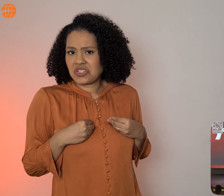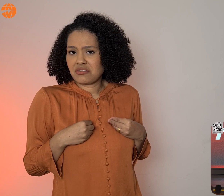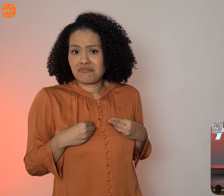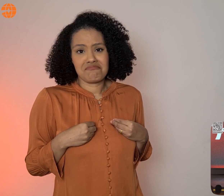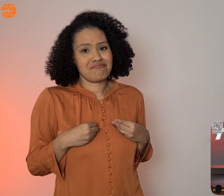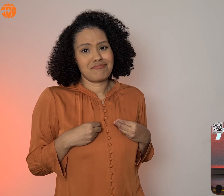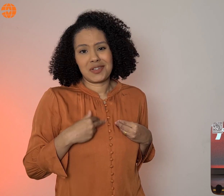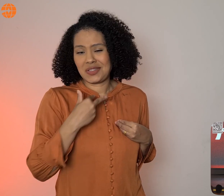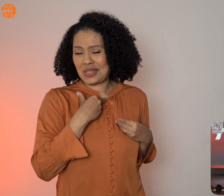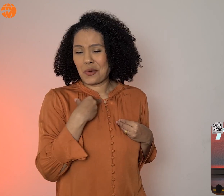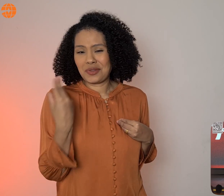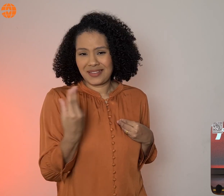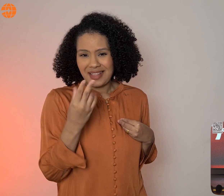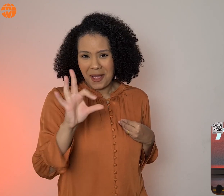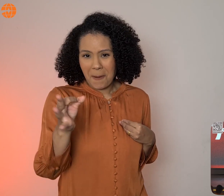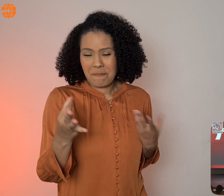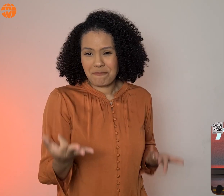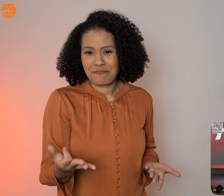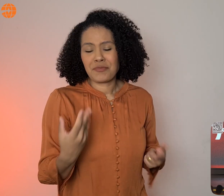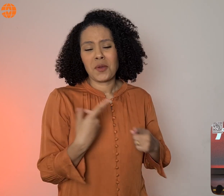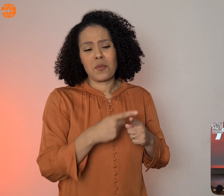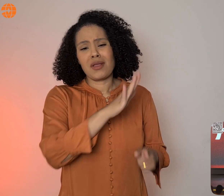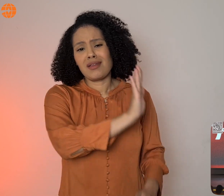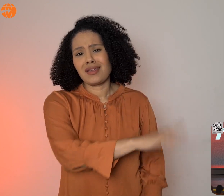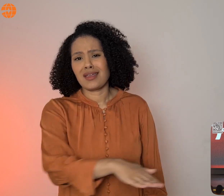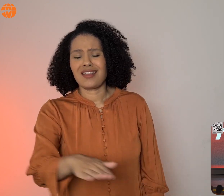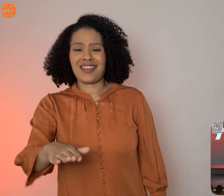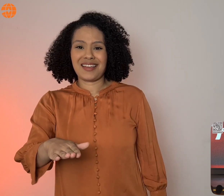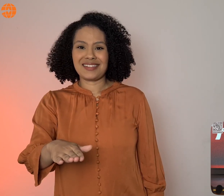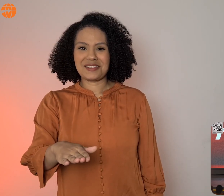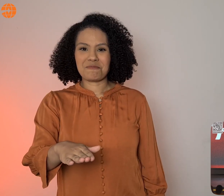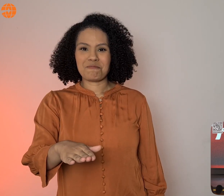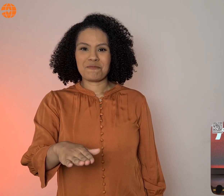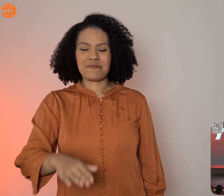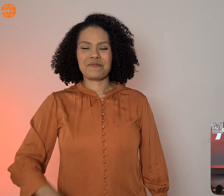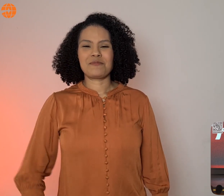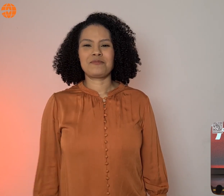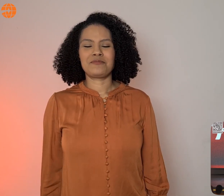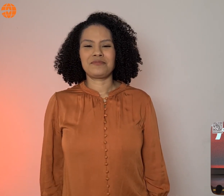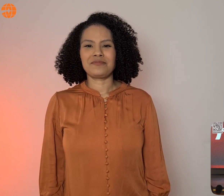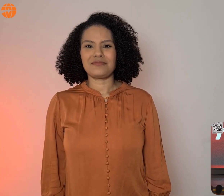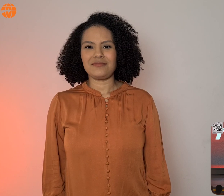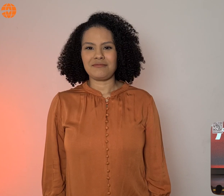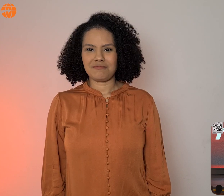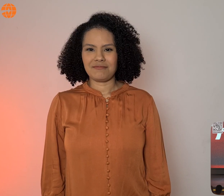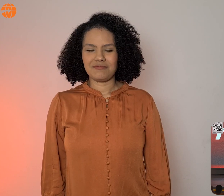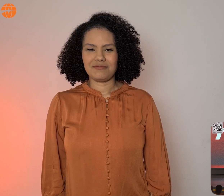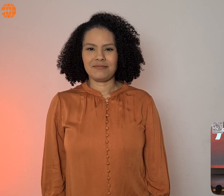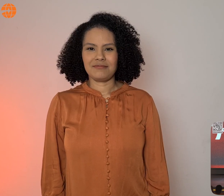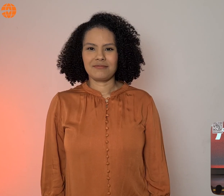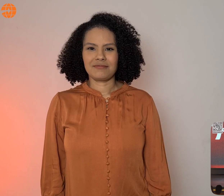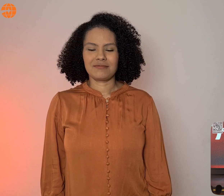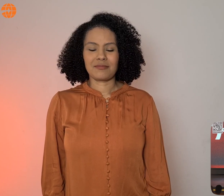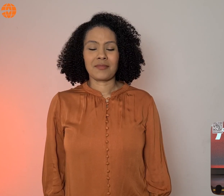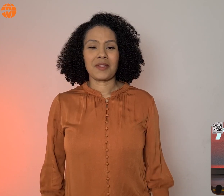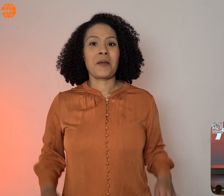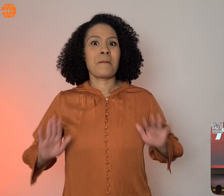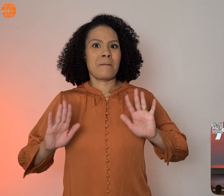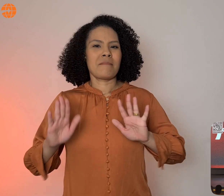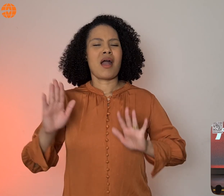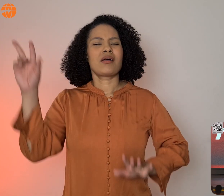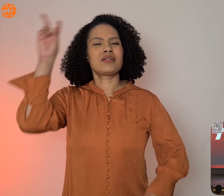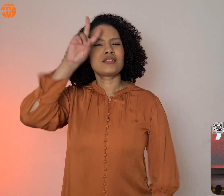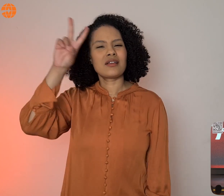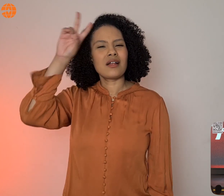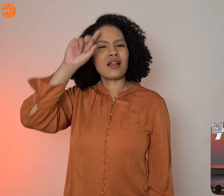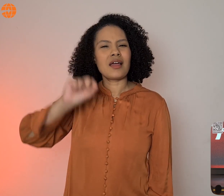presente que realmente importasse. But you know what? There were times in my children's lives when they would come to me when they were small. Like my son, when he was little, came